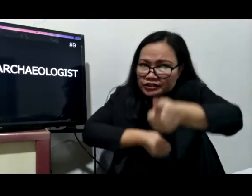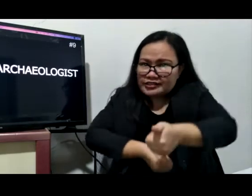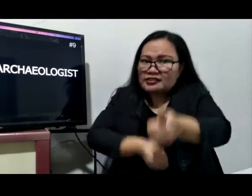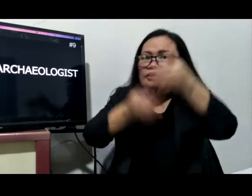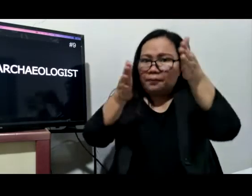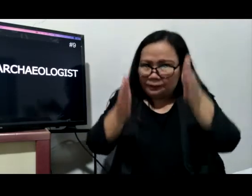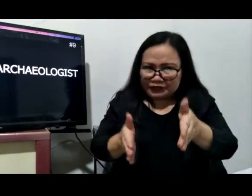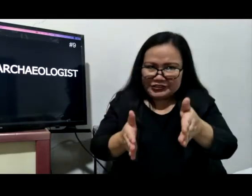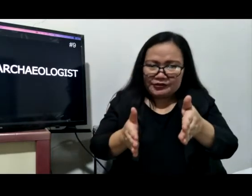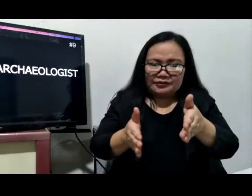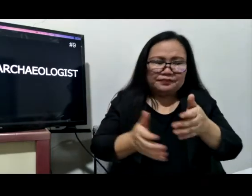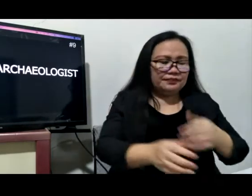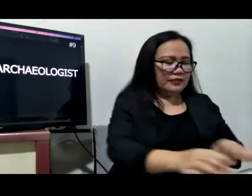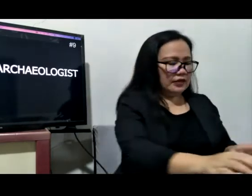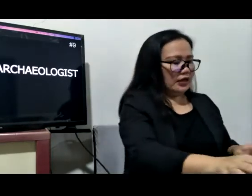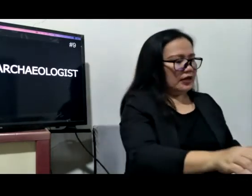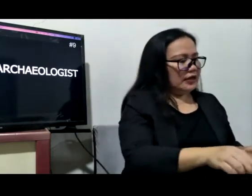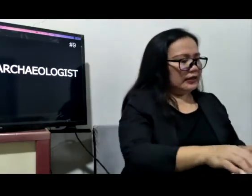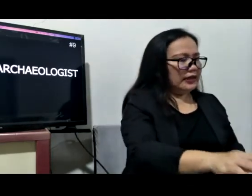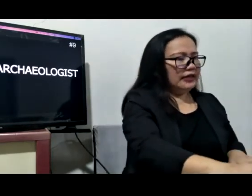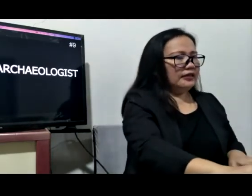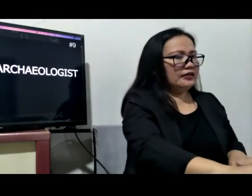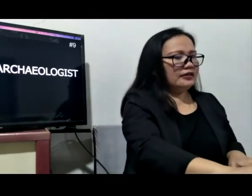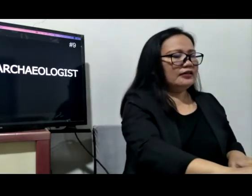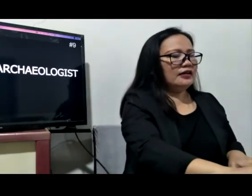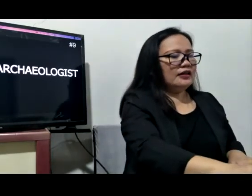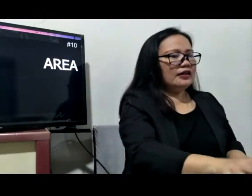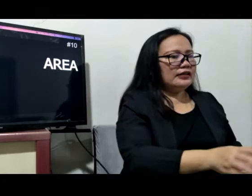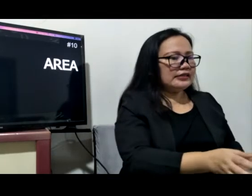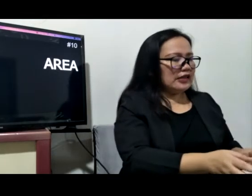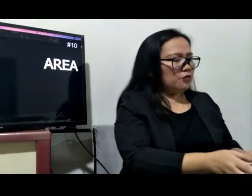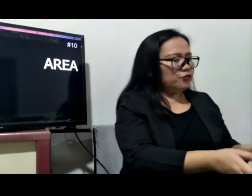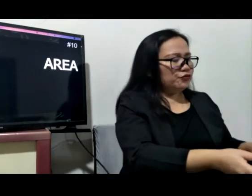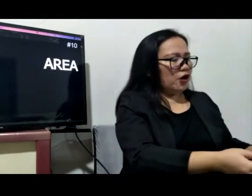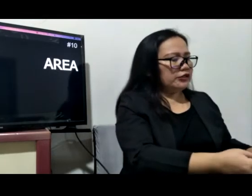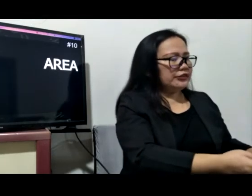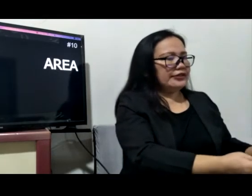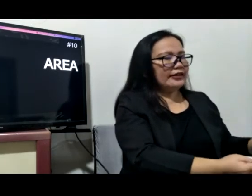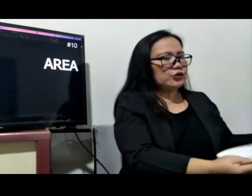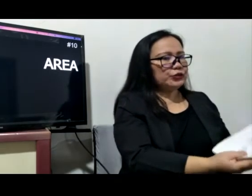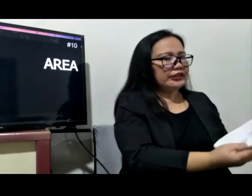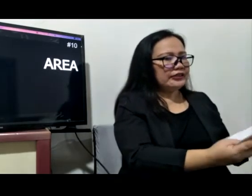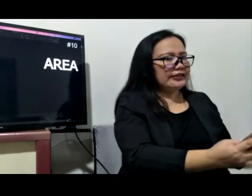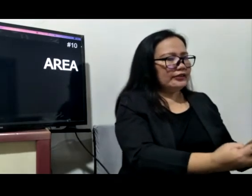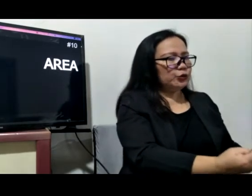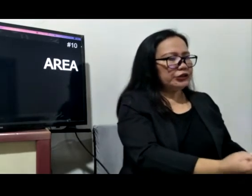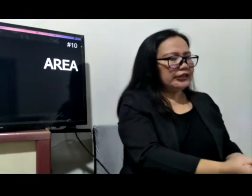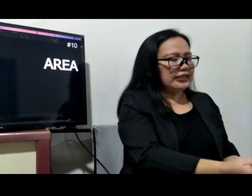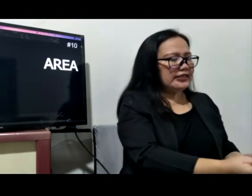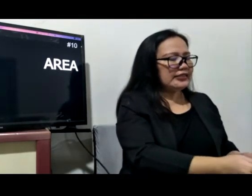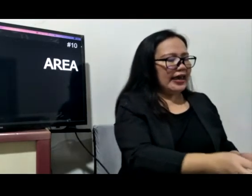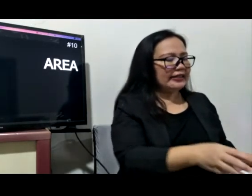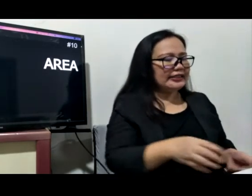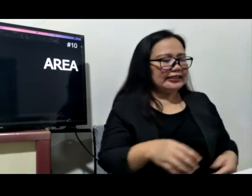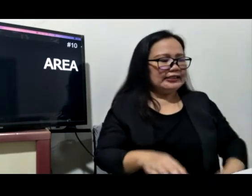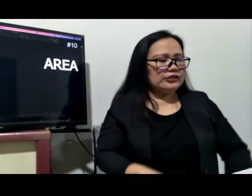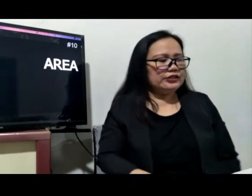archaeologist, person. Okay, let's now move on to the next word. The 10th word is area. So this